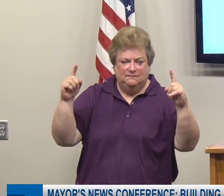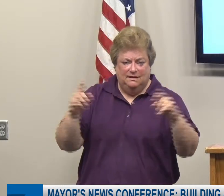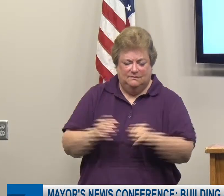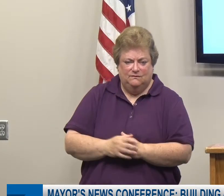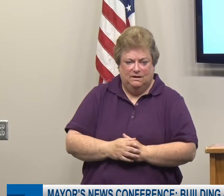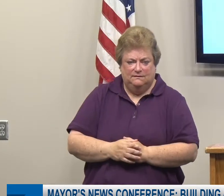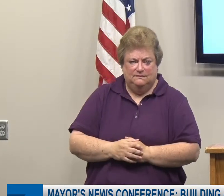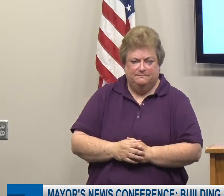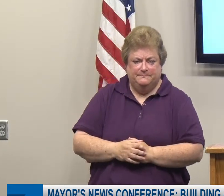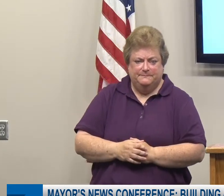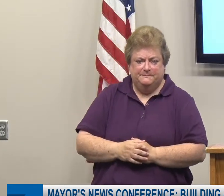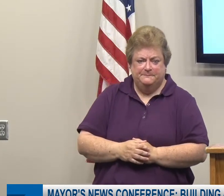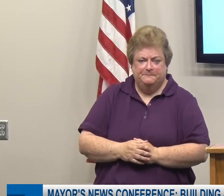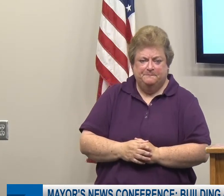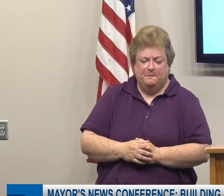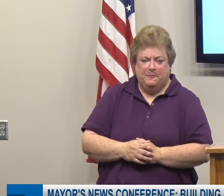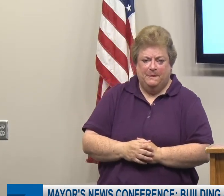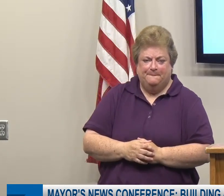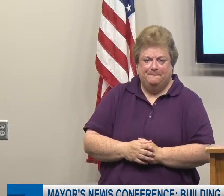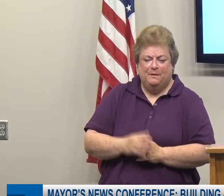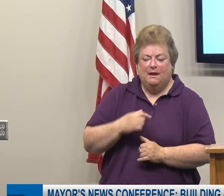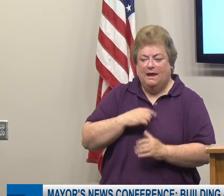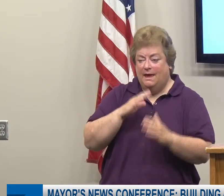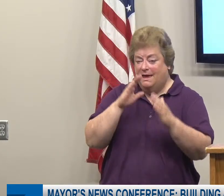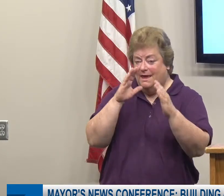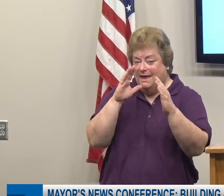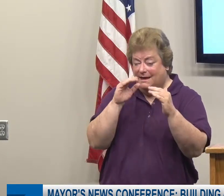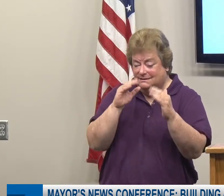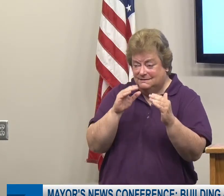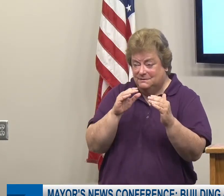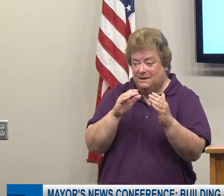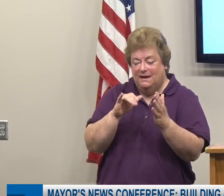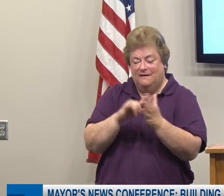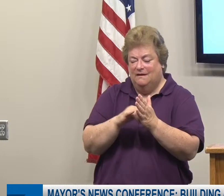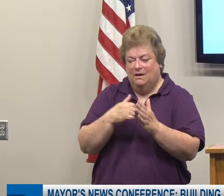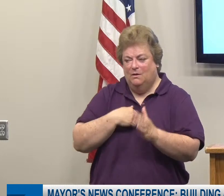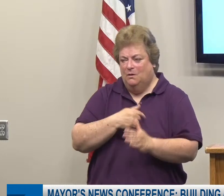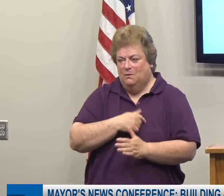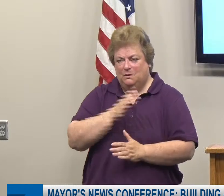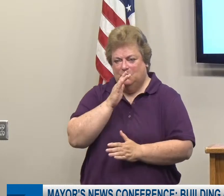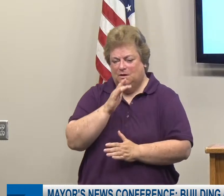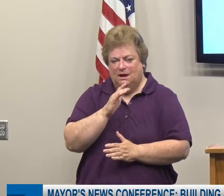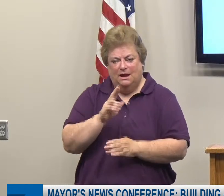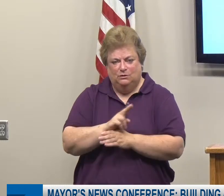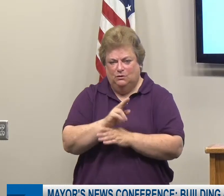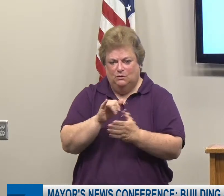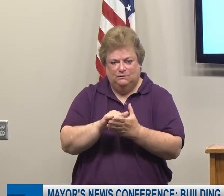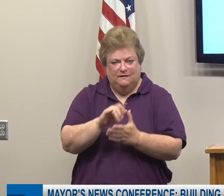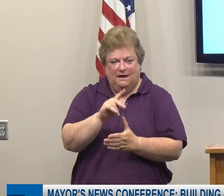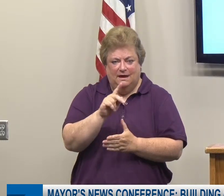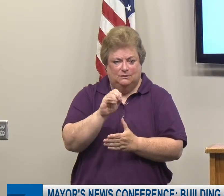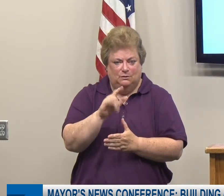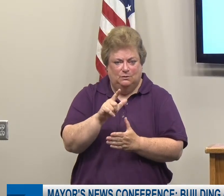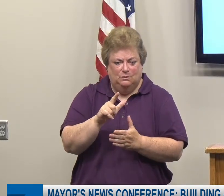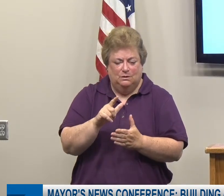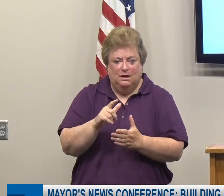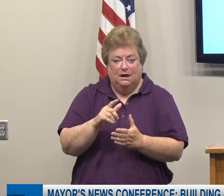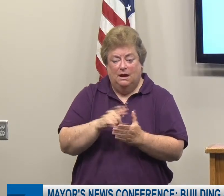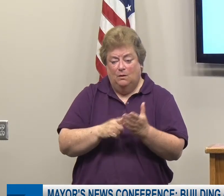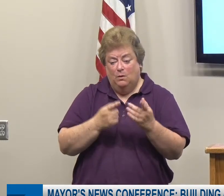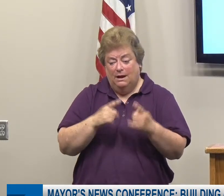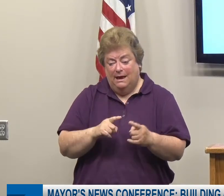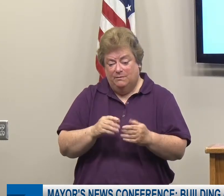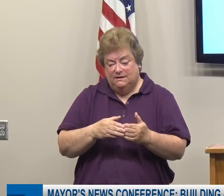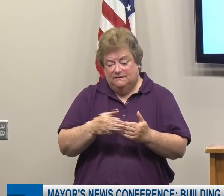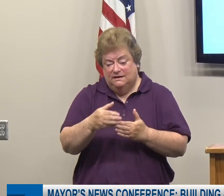anticipate that there will be rare use of this tool, and certainly what transpires over the next 6 months to a